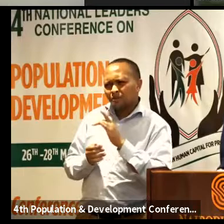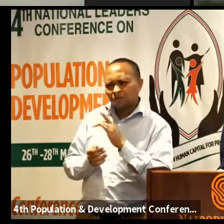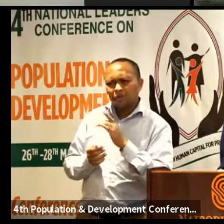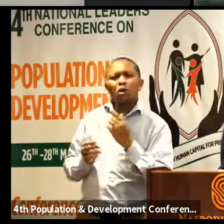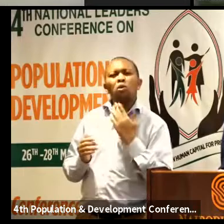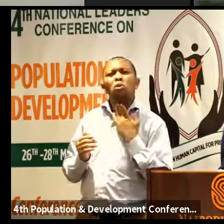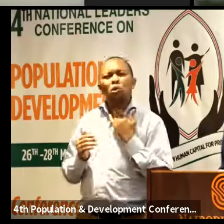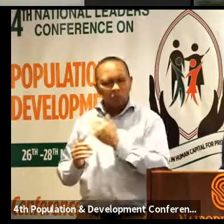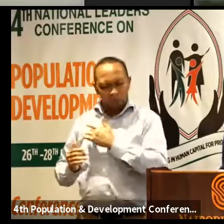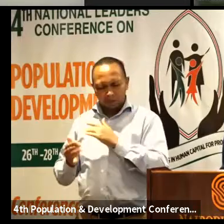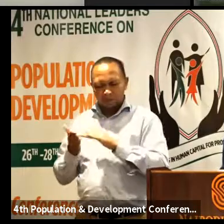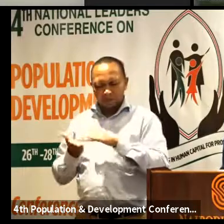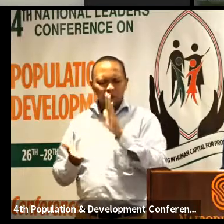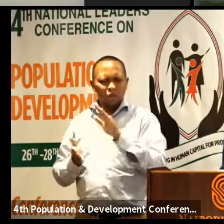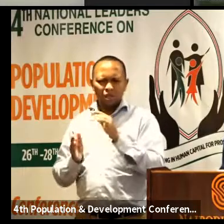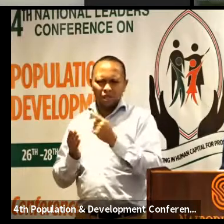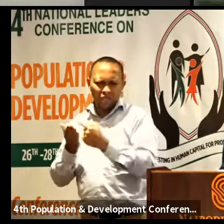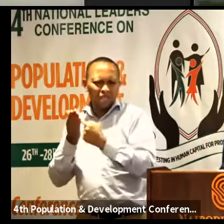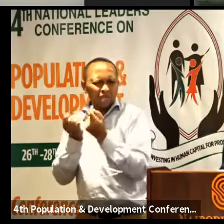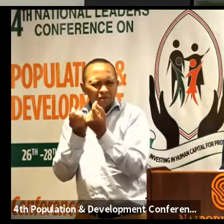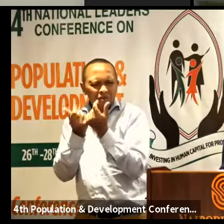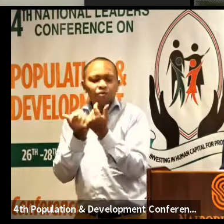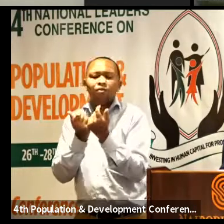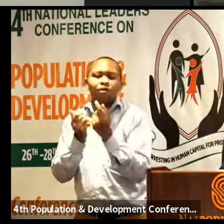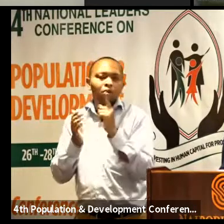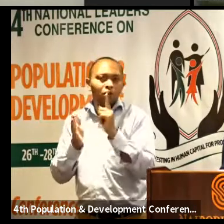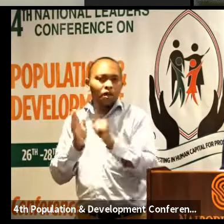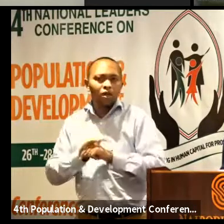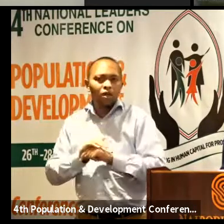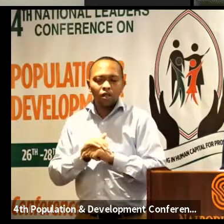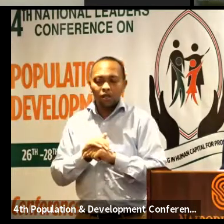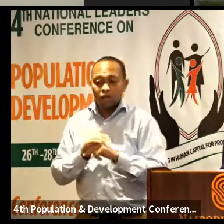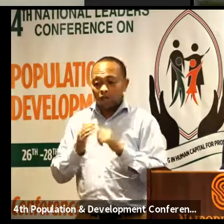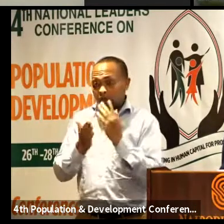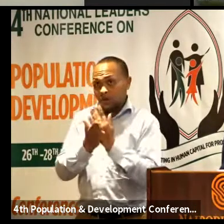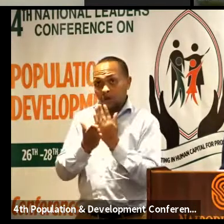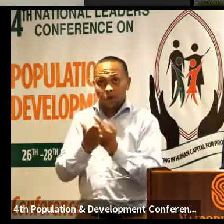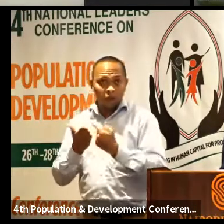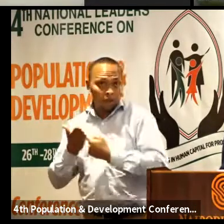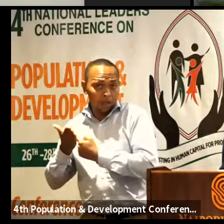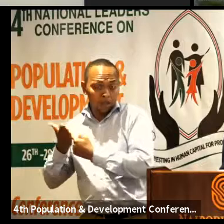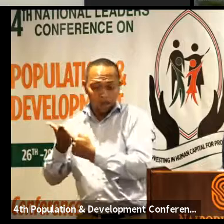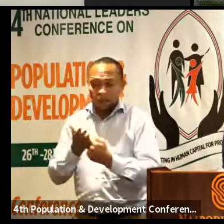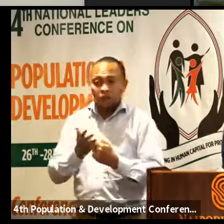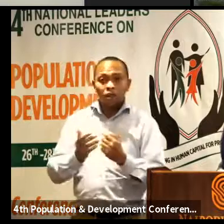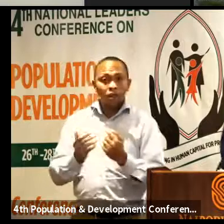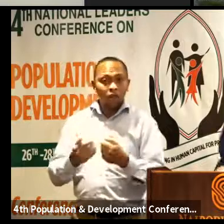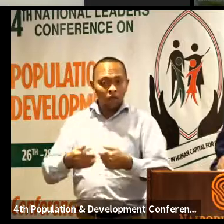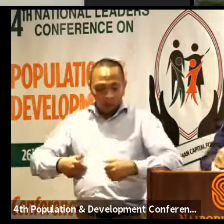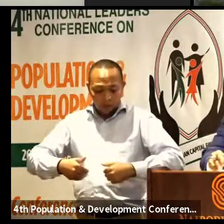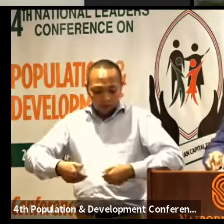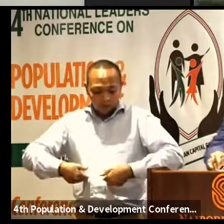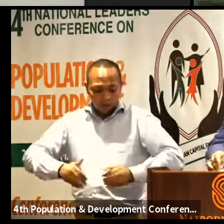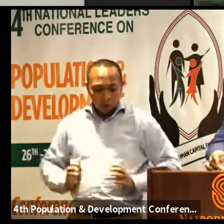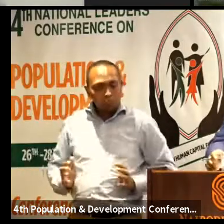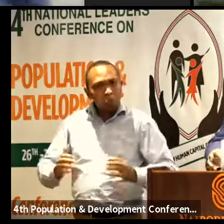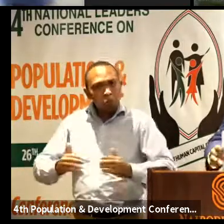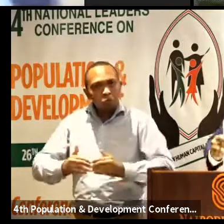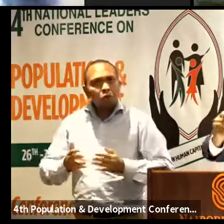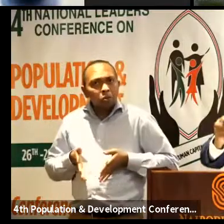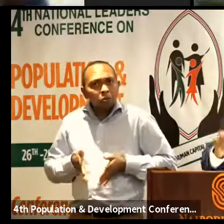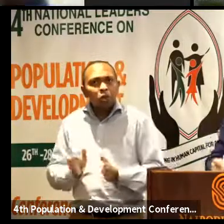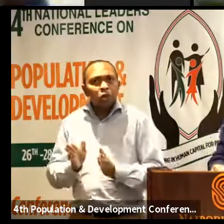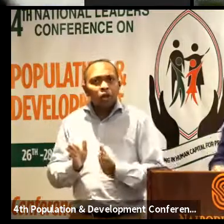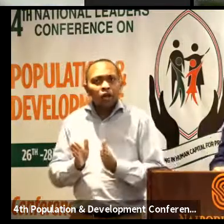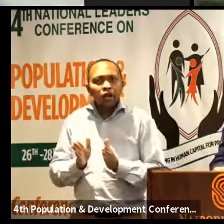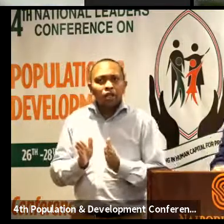to be addressed in the presentation is the fact that, yes, in as much as we are talking about adolescent fertility in the country being sort of to what we could